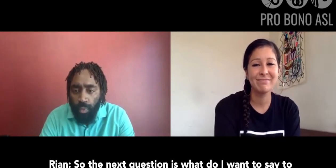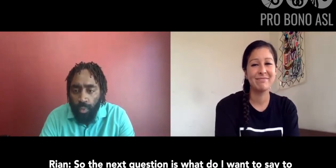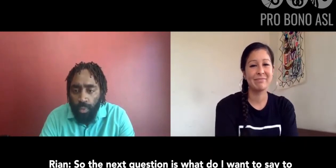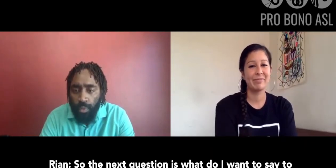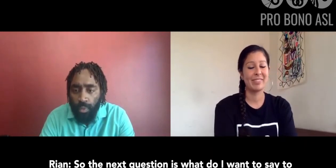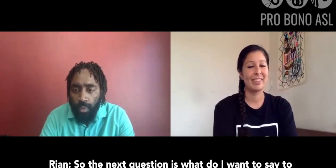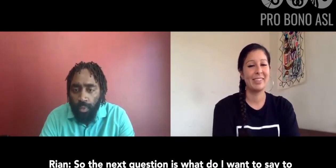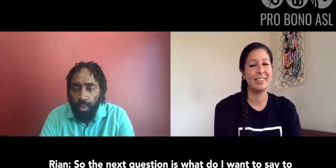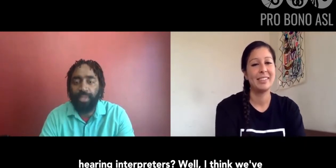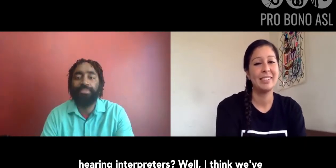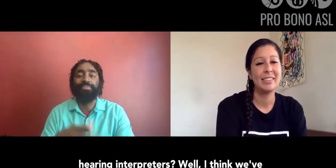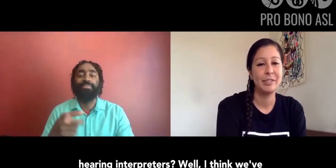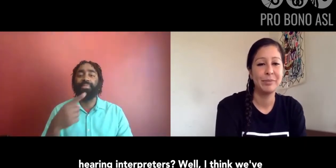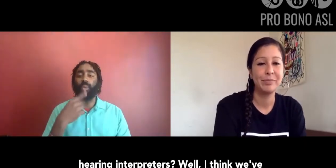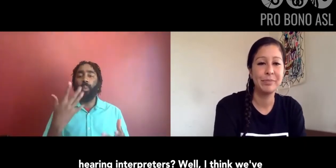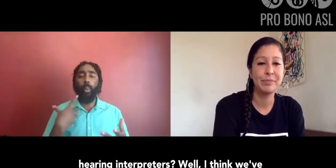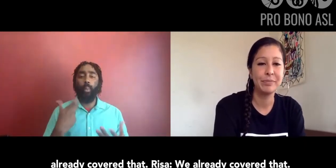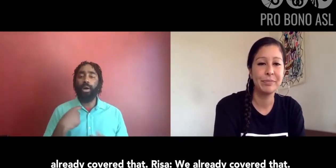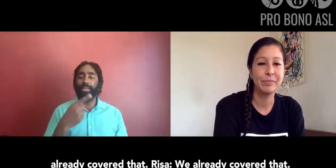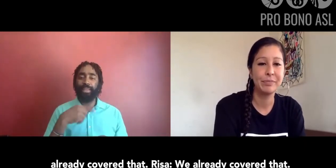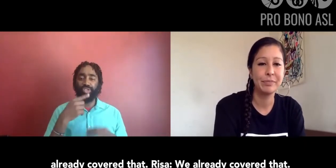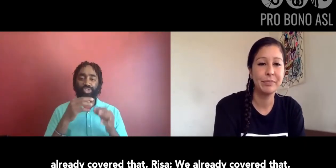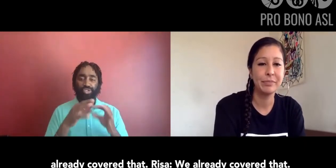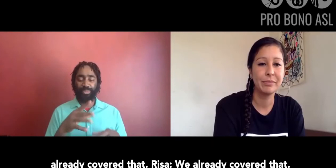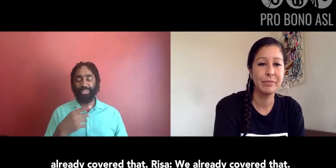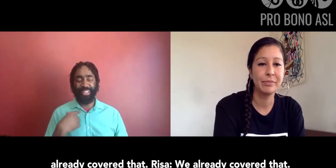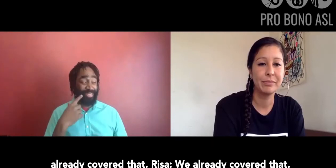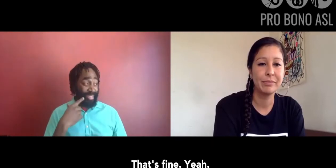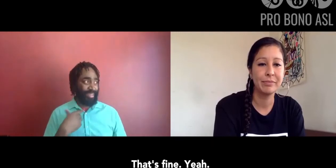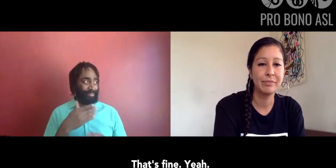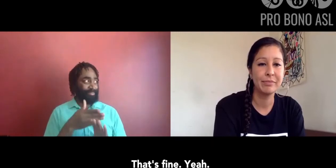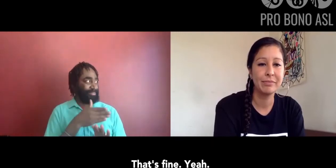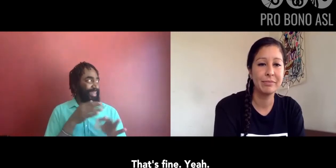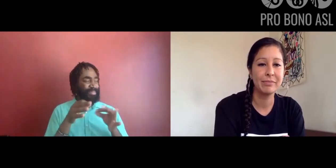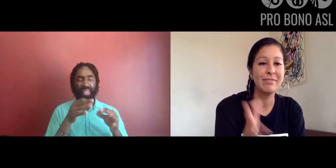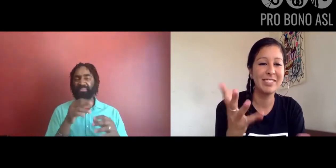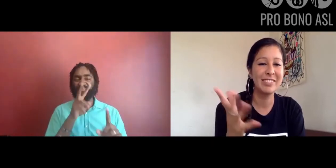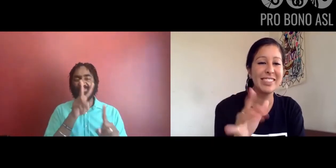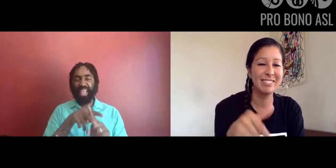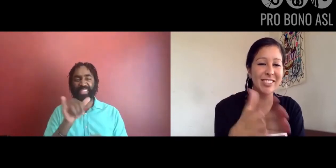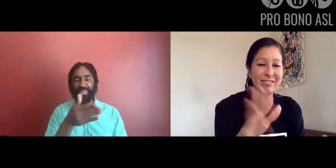So the next question is, what do I want to say to hearing interpreters? Well, I think we've already covered that. Yeah, we already covered that. That's fine. Yeah.